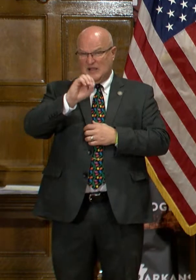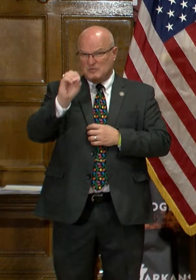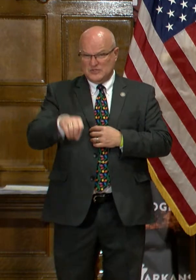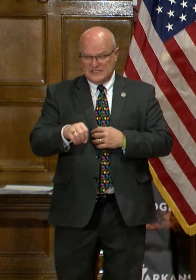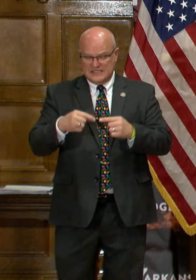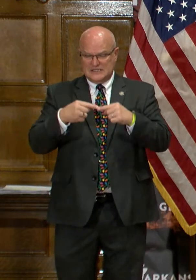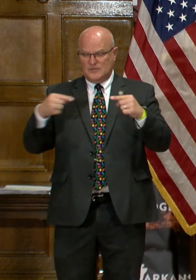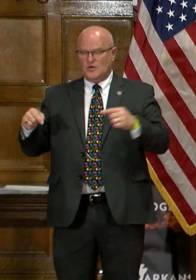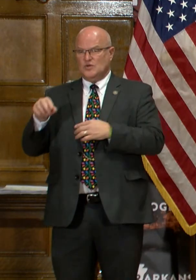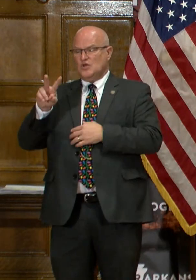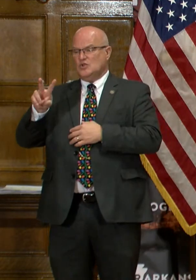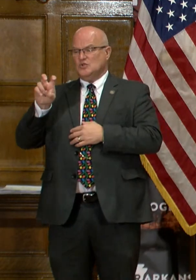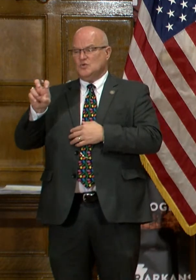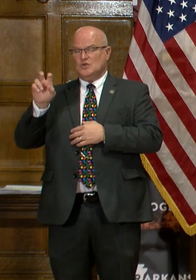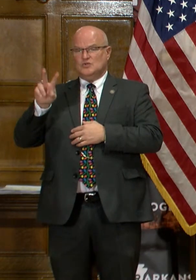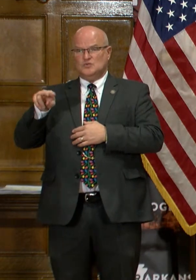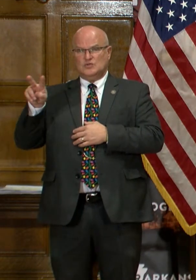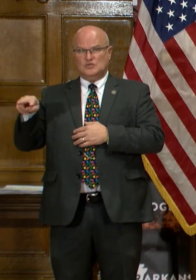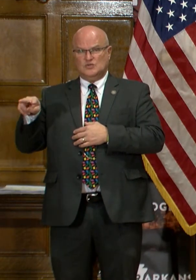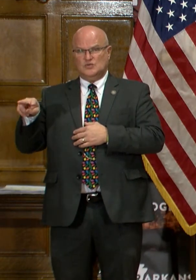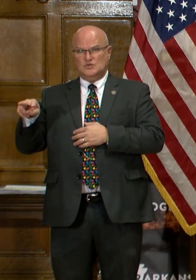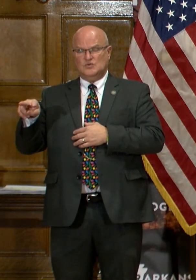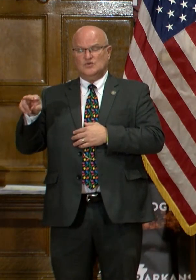as opposed to 222 or